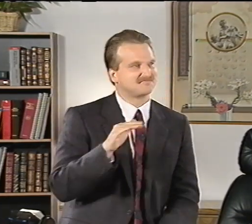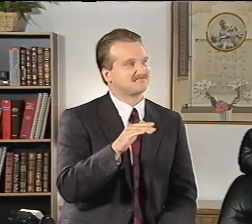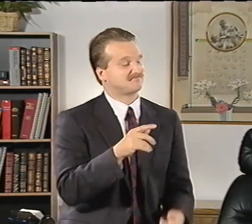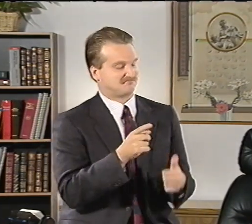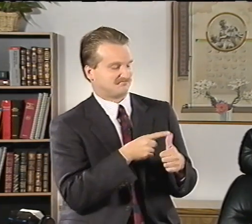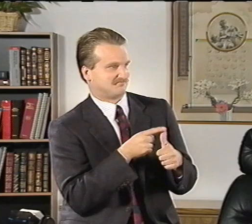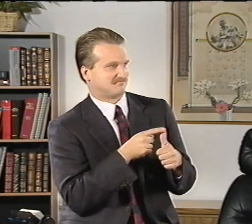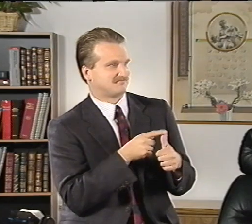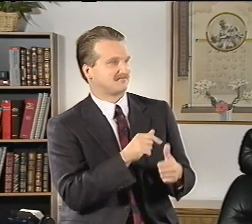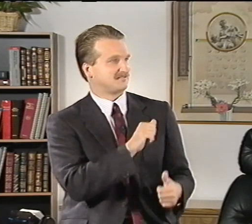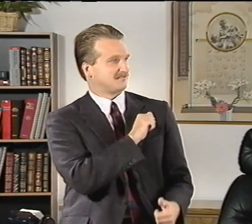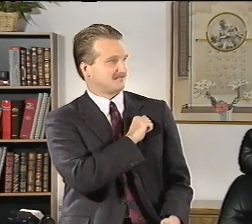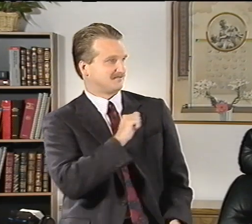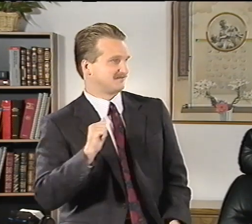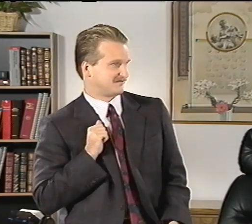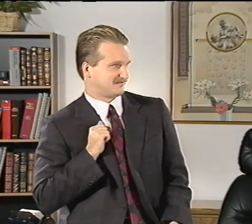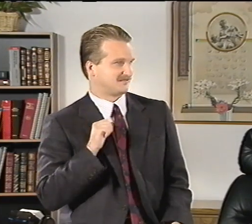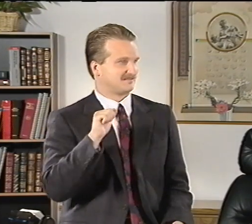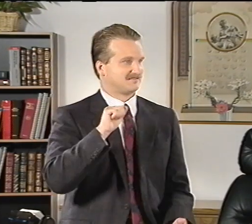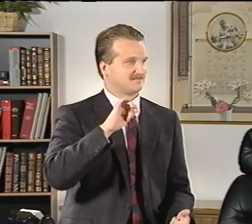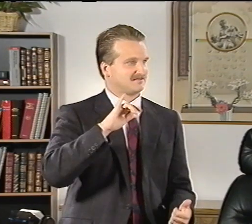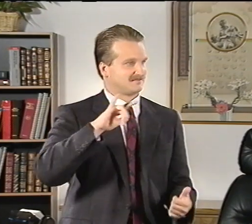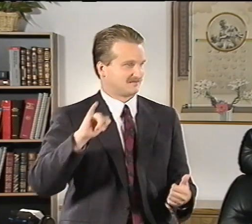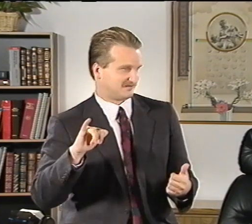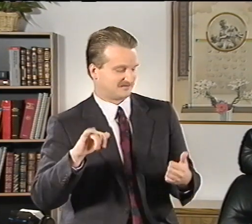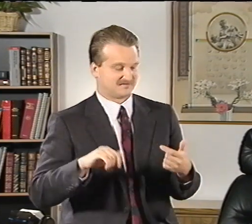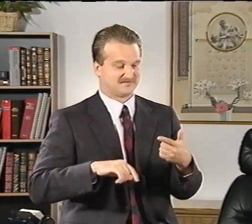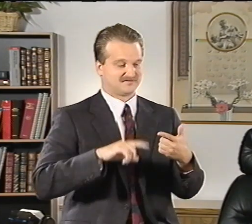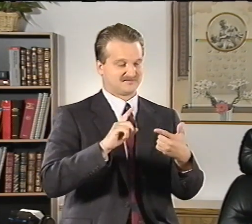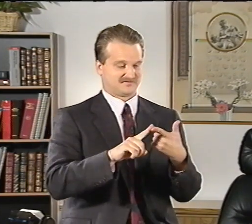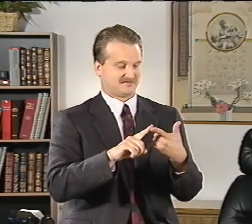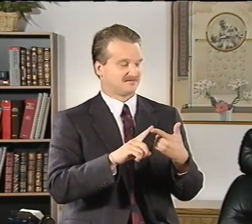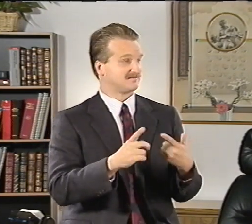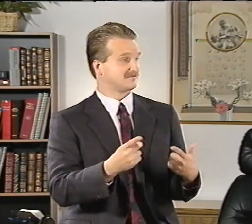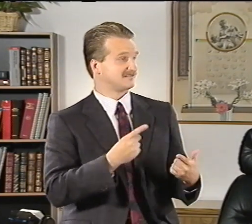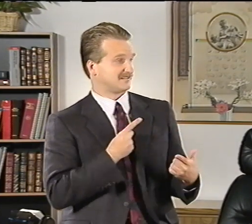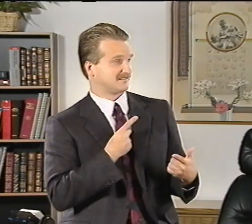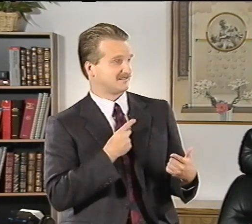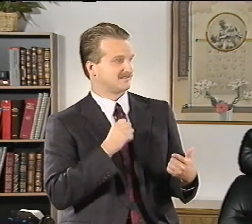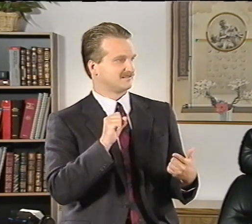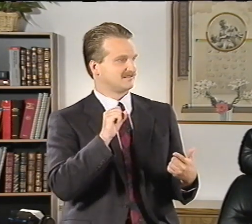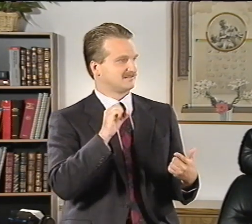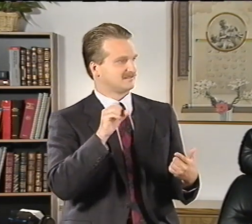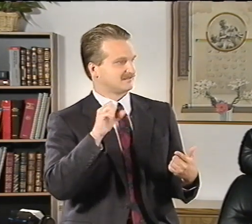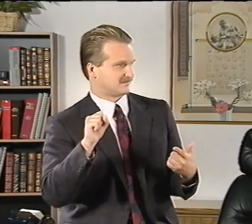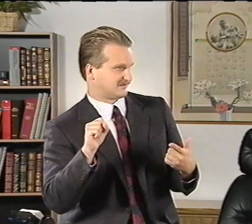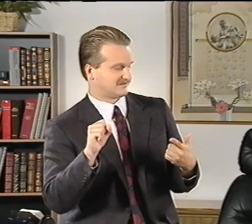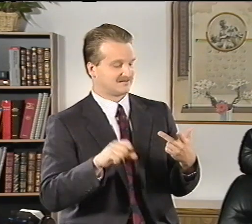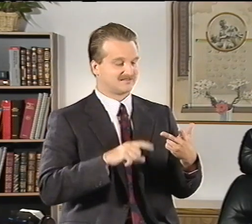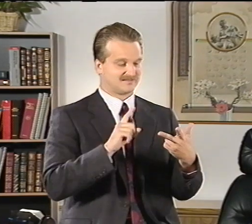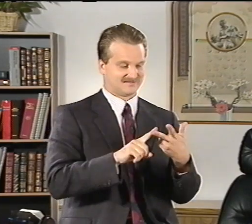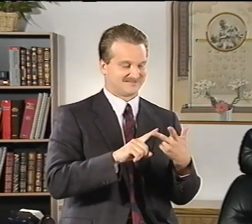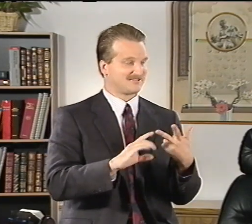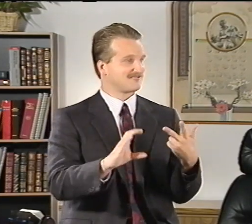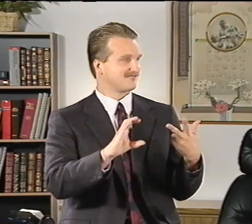She responded by giving me a name sign for the first one and attempted to fingerspell a name and did the same with the second and